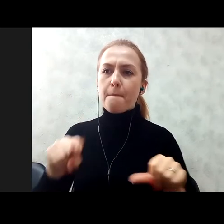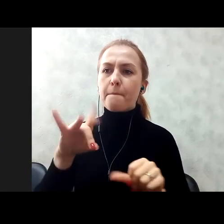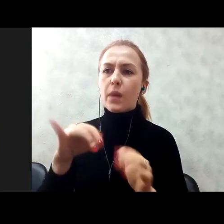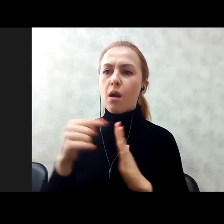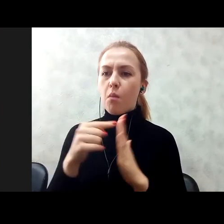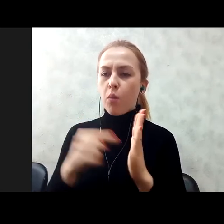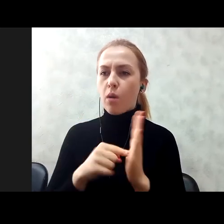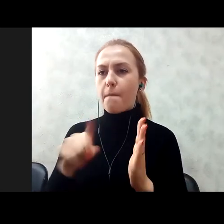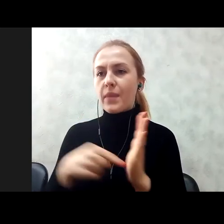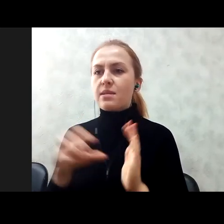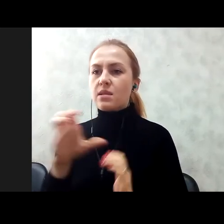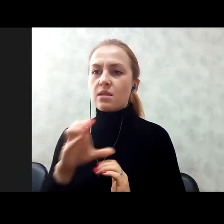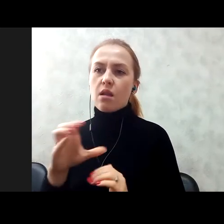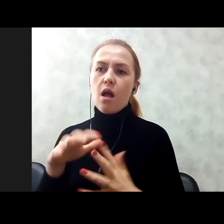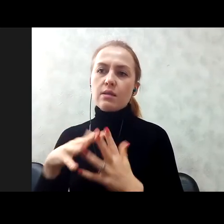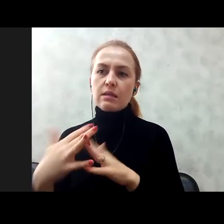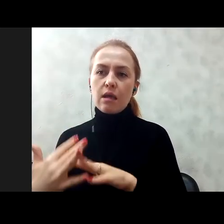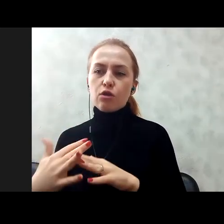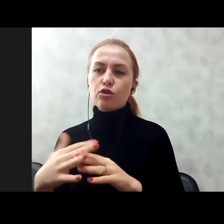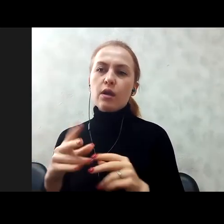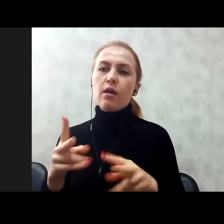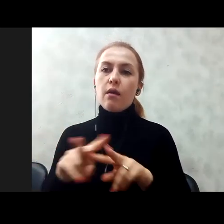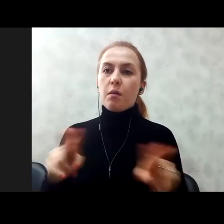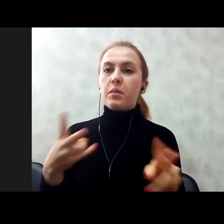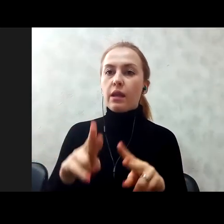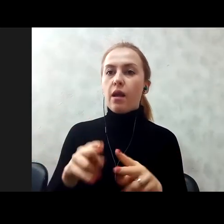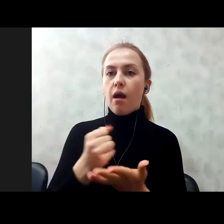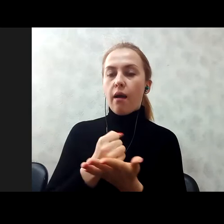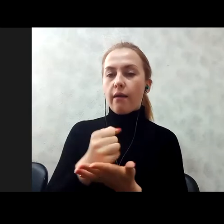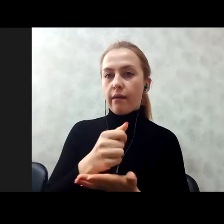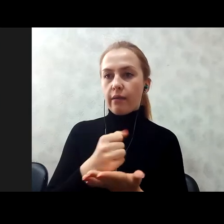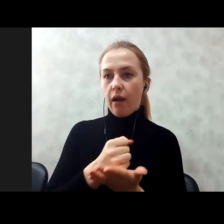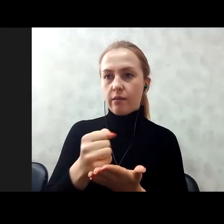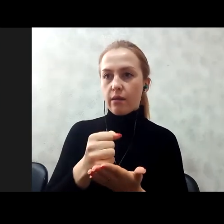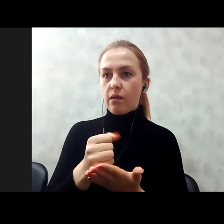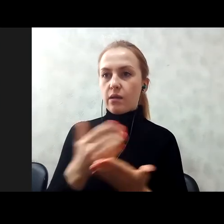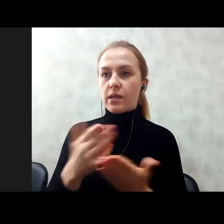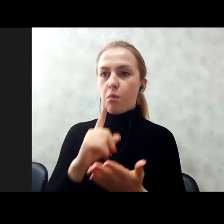and the voters understand them and the candidates also understand them better